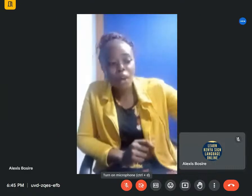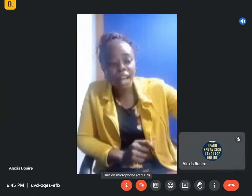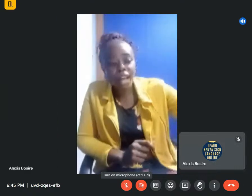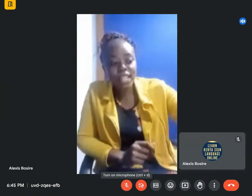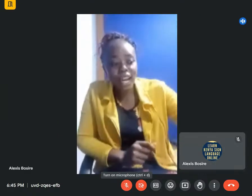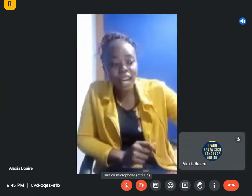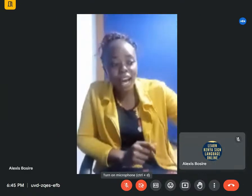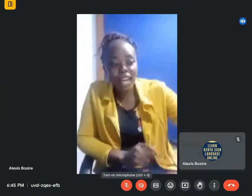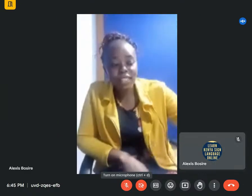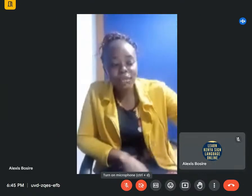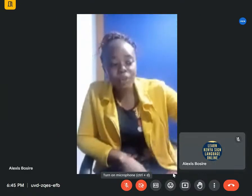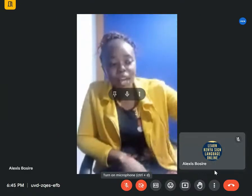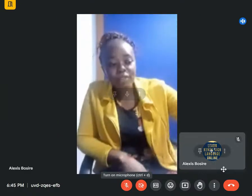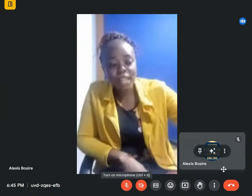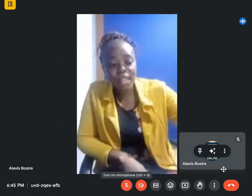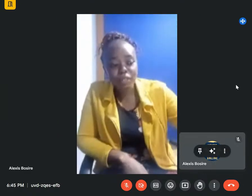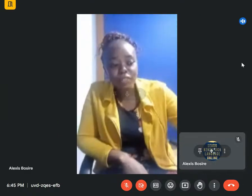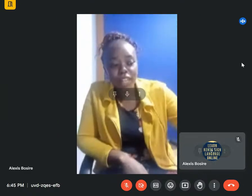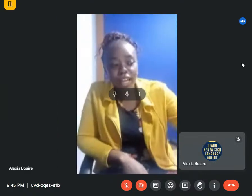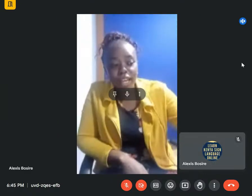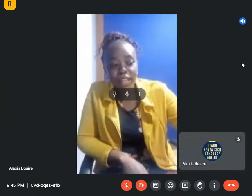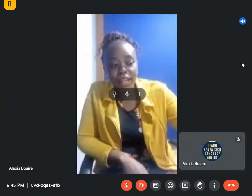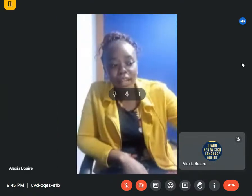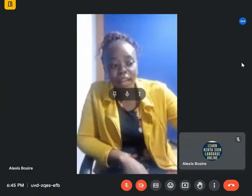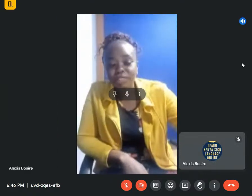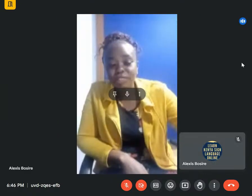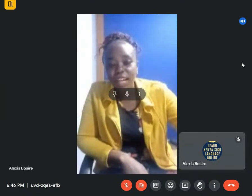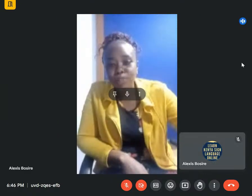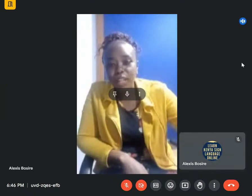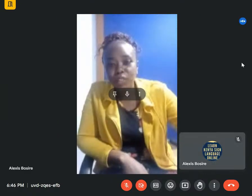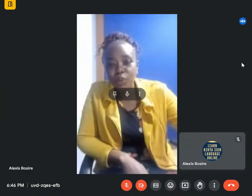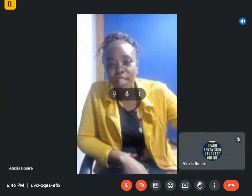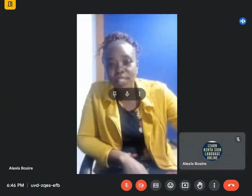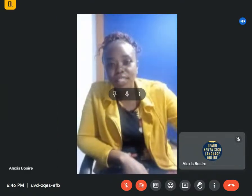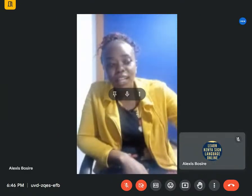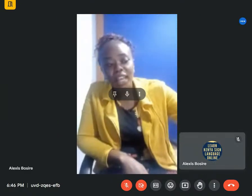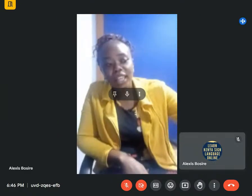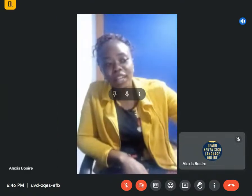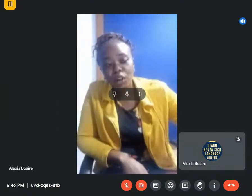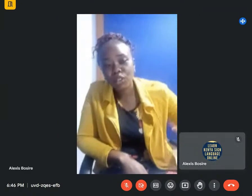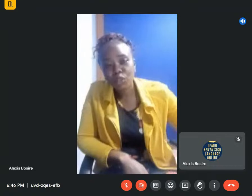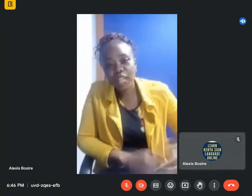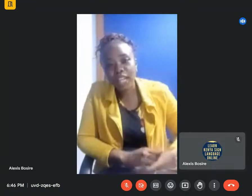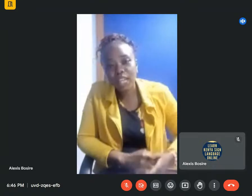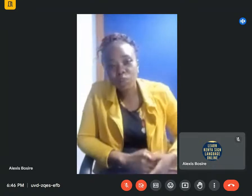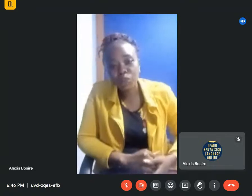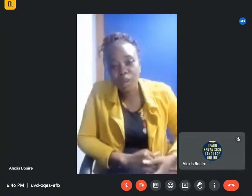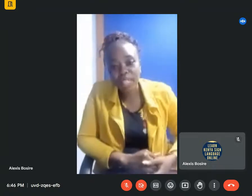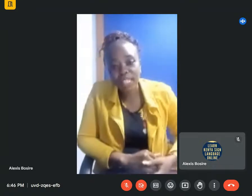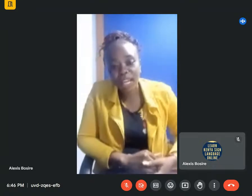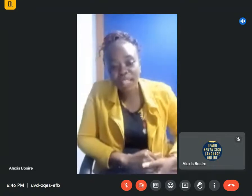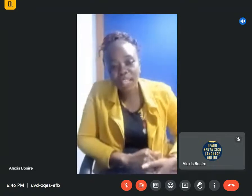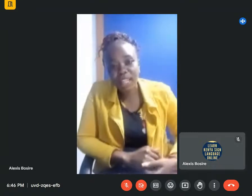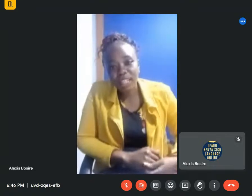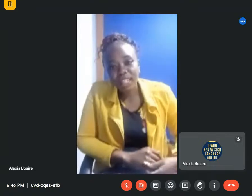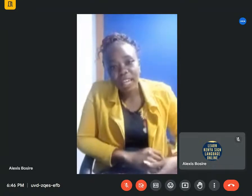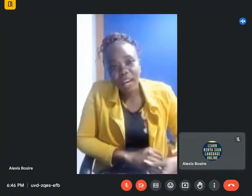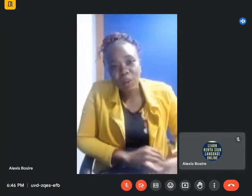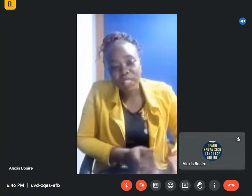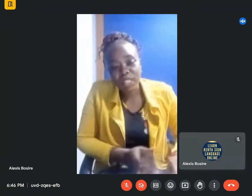So I'll send a card. We have some of the finger spelled words, and then you're going to tell us which words are they. Yeah,